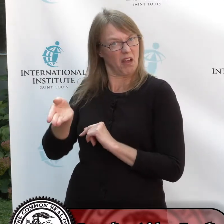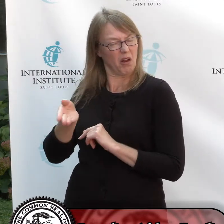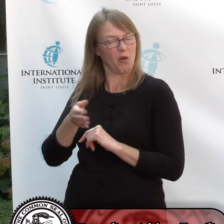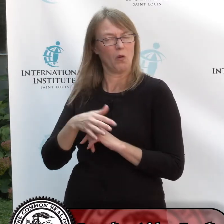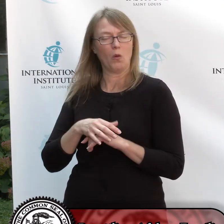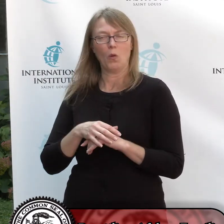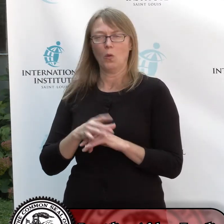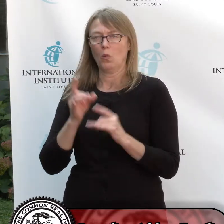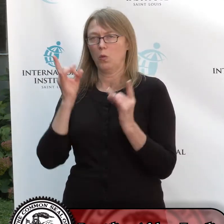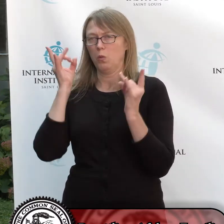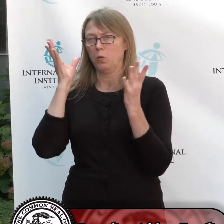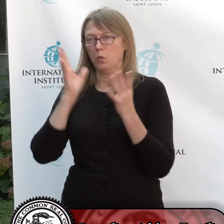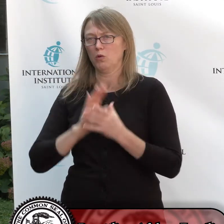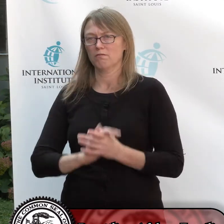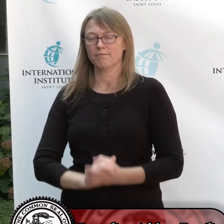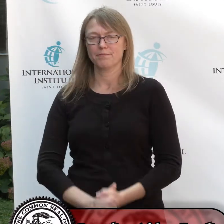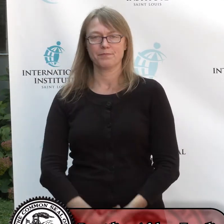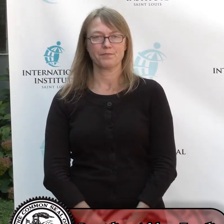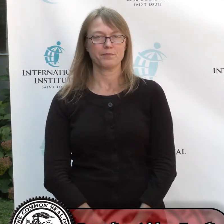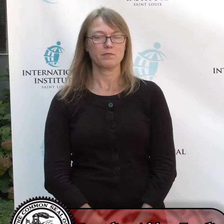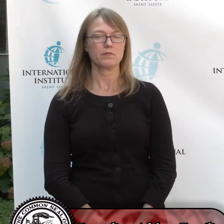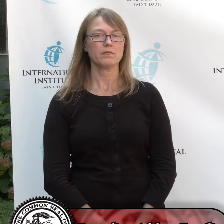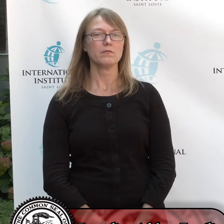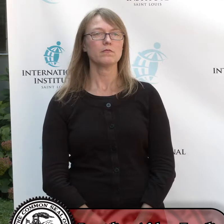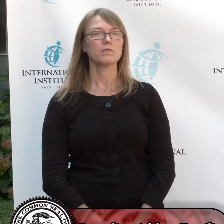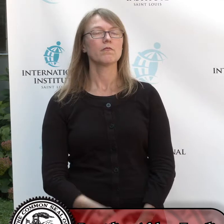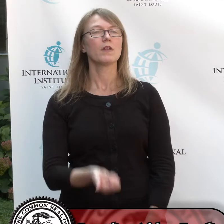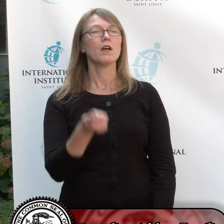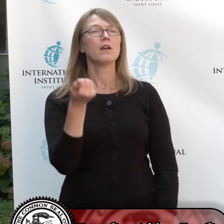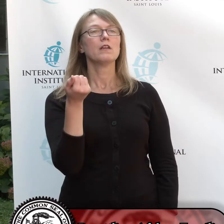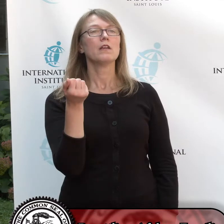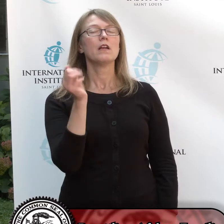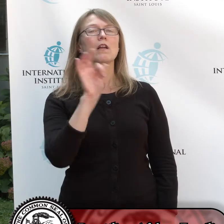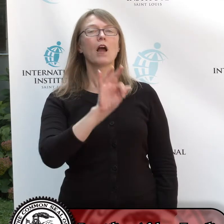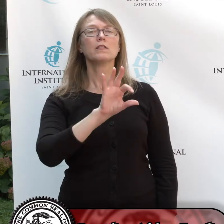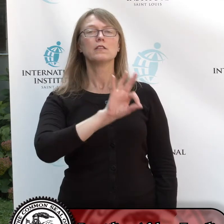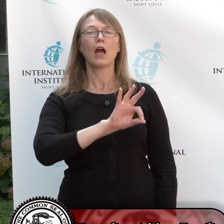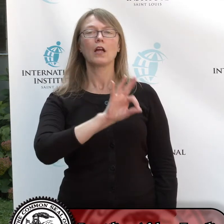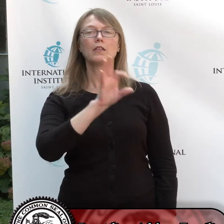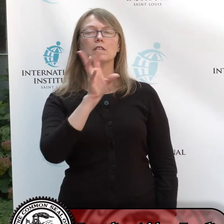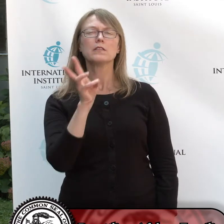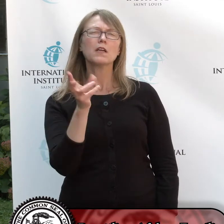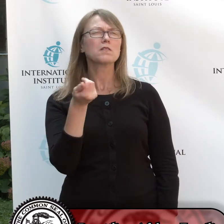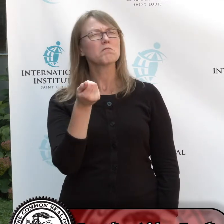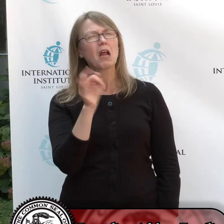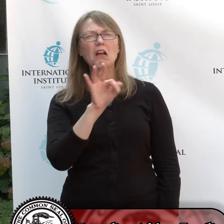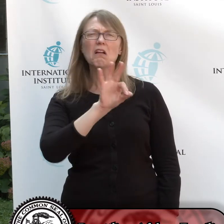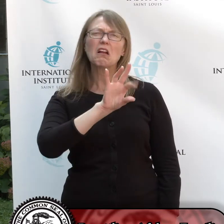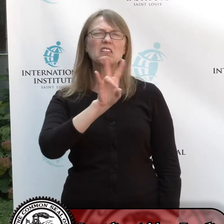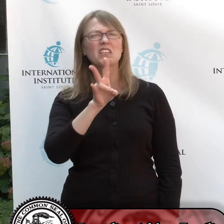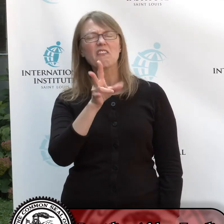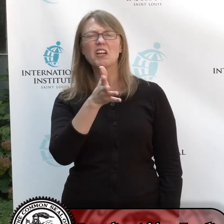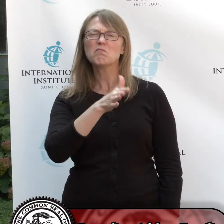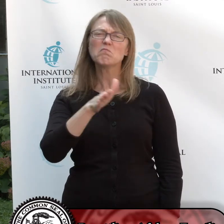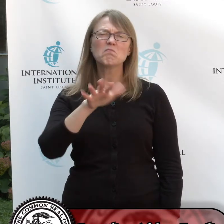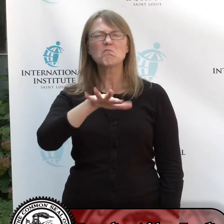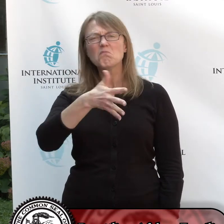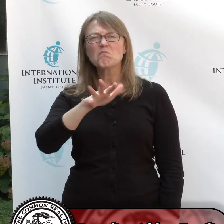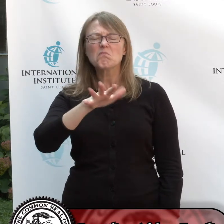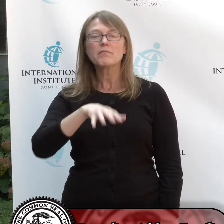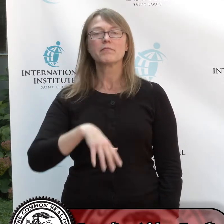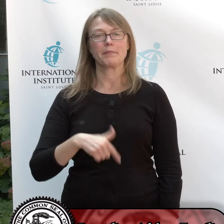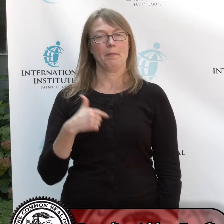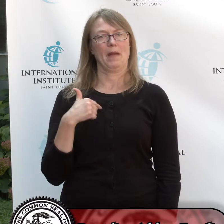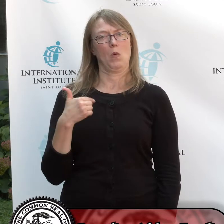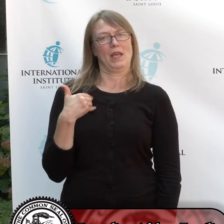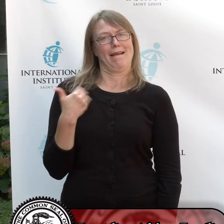It was in 1996 or 1997, and I was a small boy,